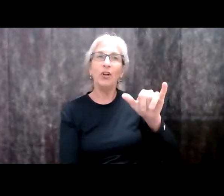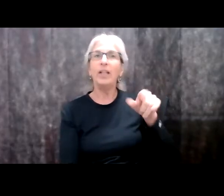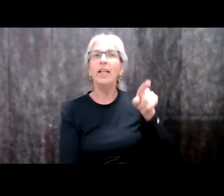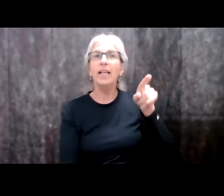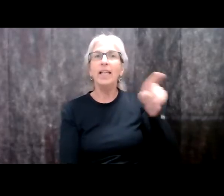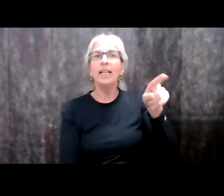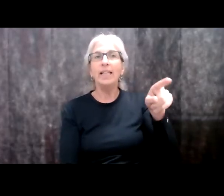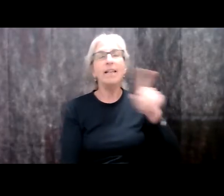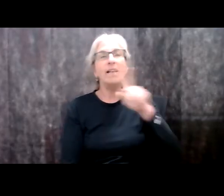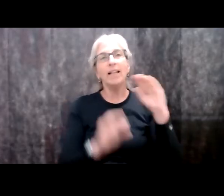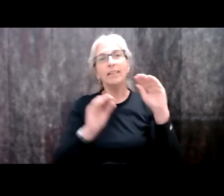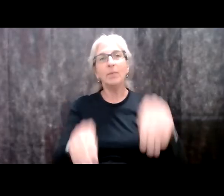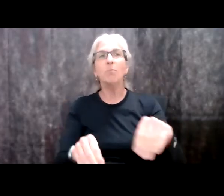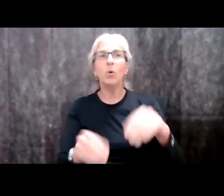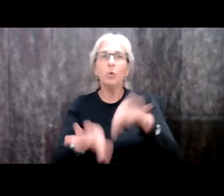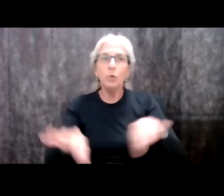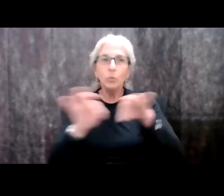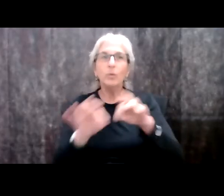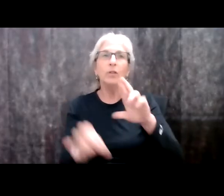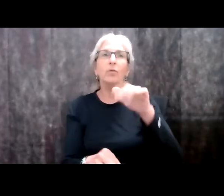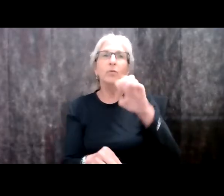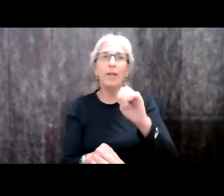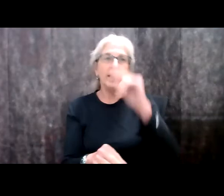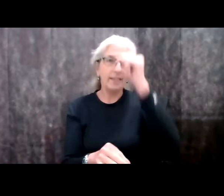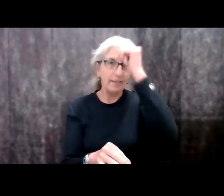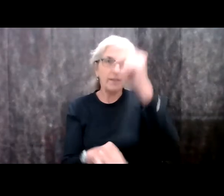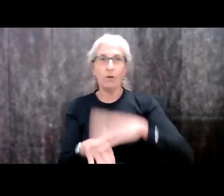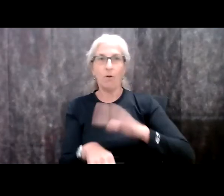our kids. So it's important that what we teach our kids is